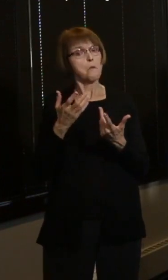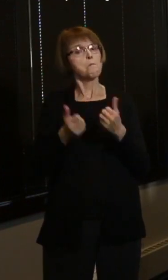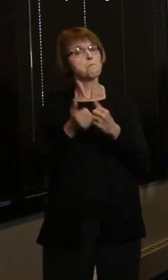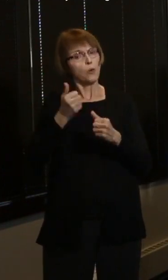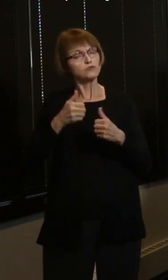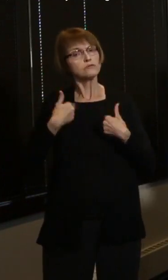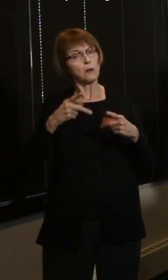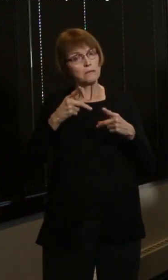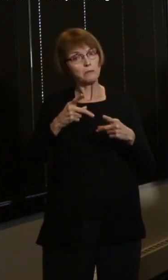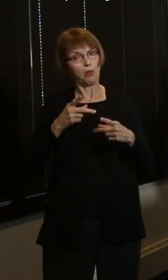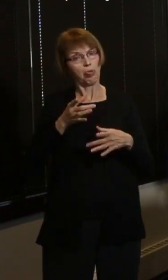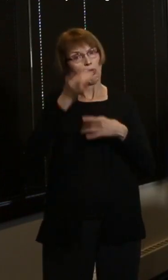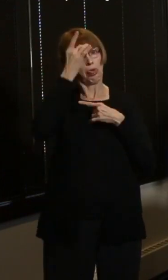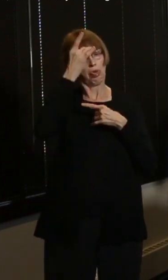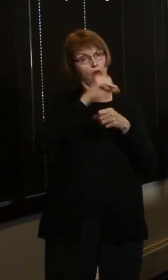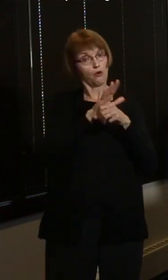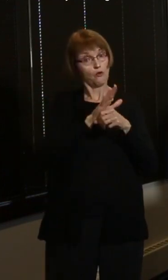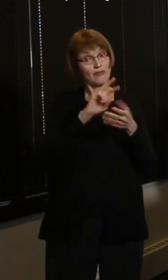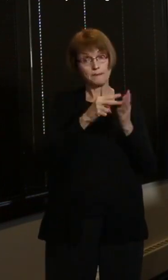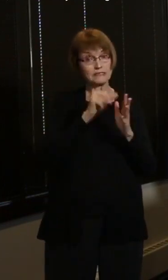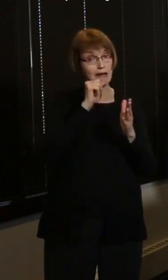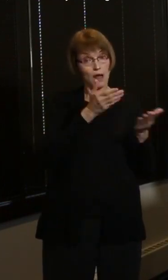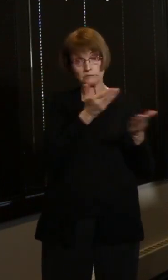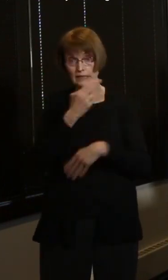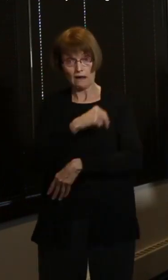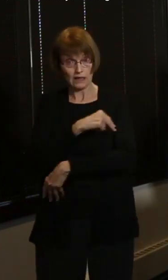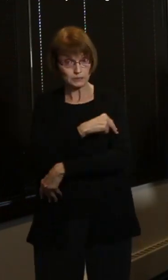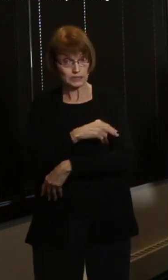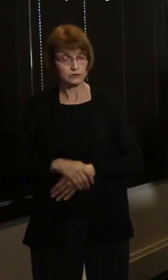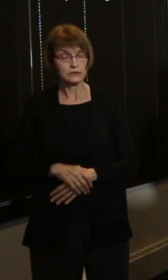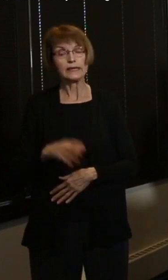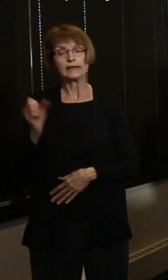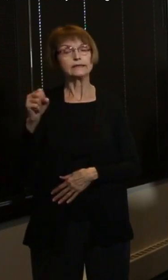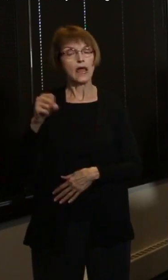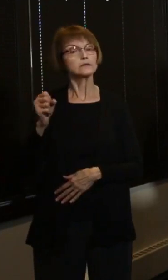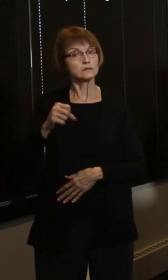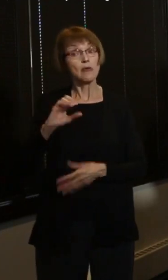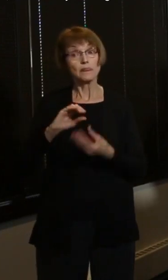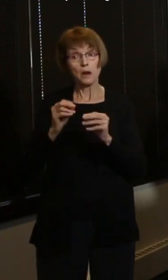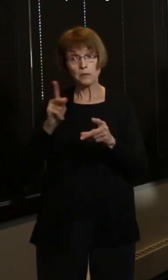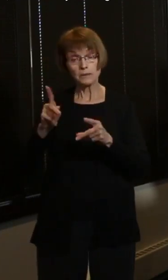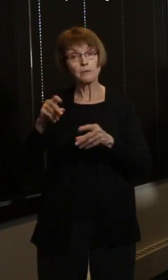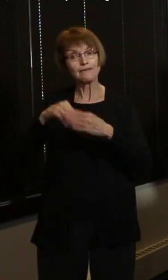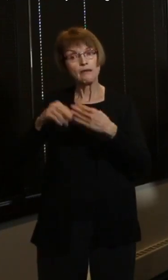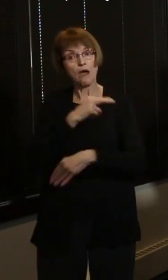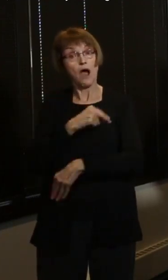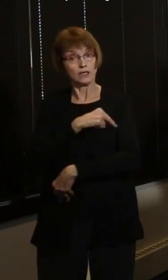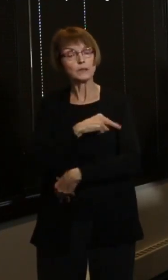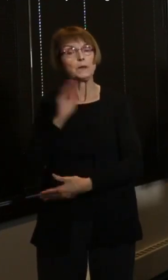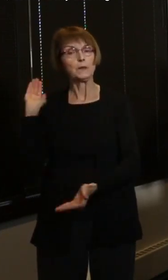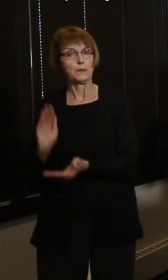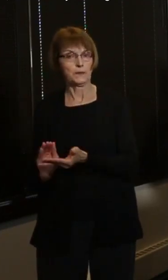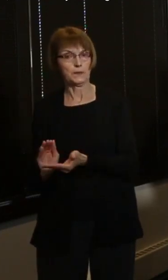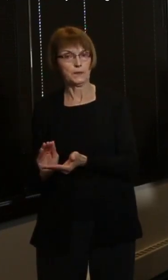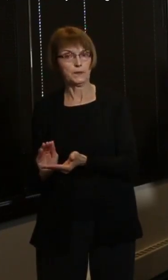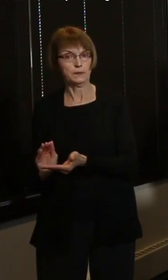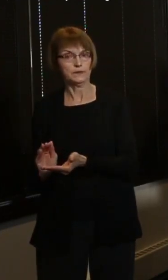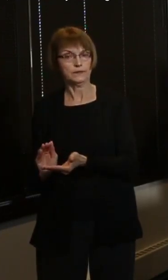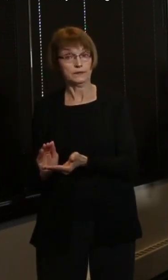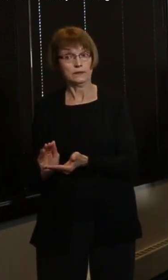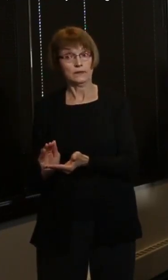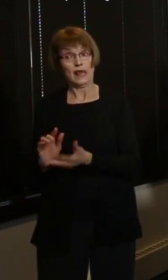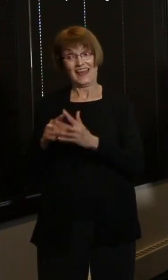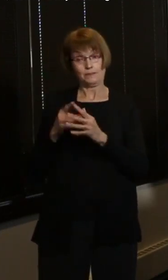So as I mentioned before, it certainly decrease in hospitalizations from earlier this year, plateauing,